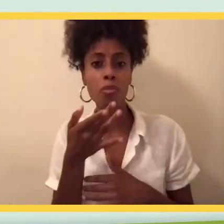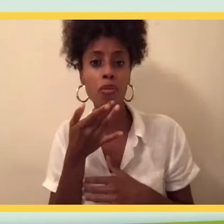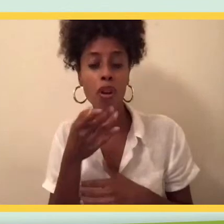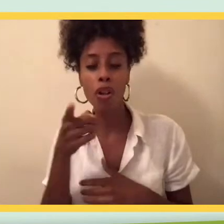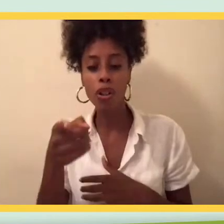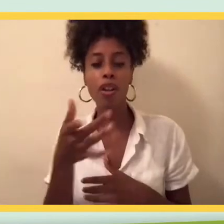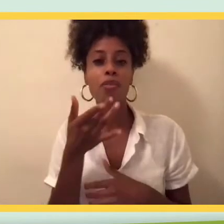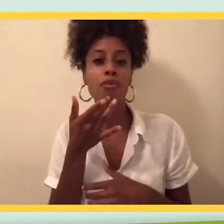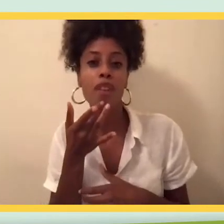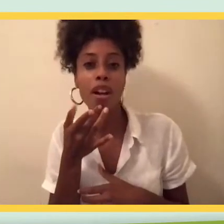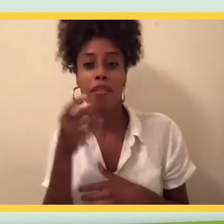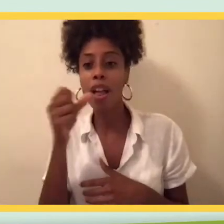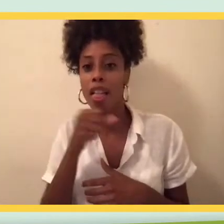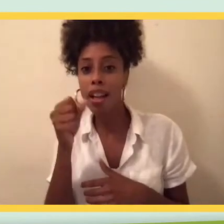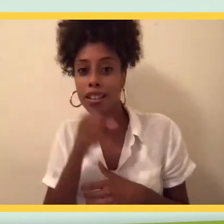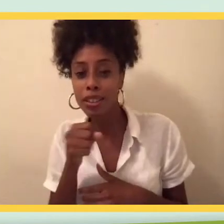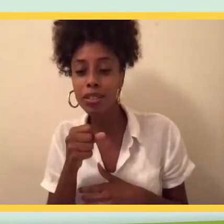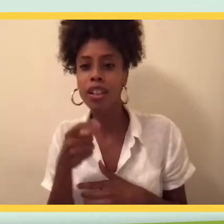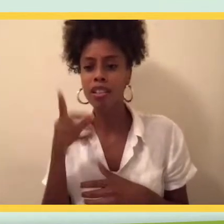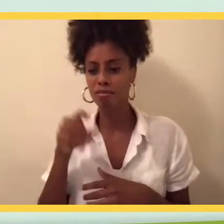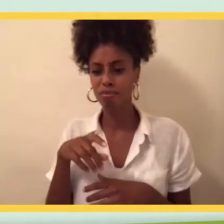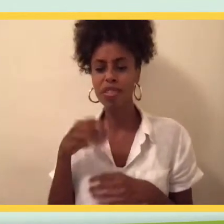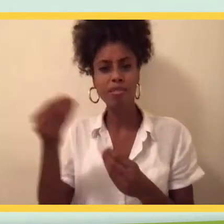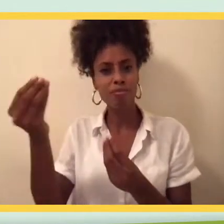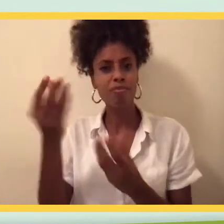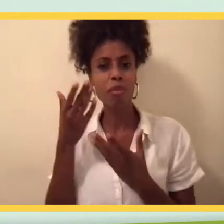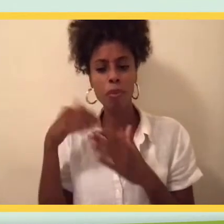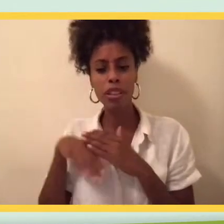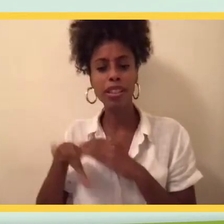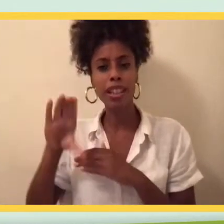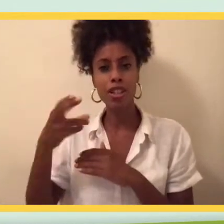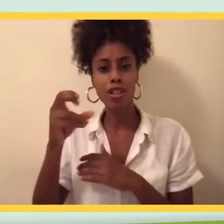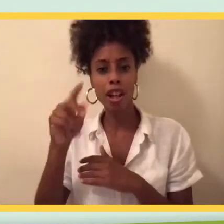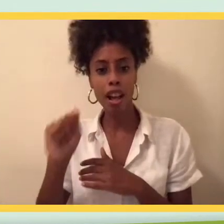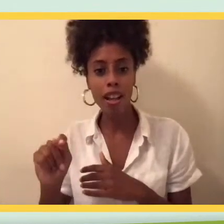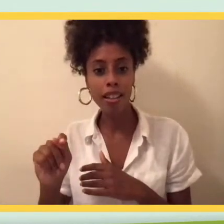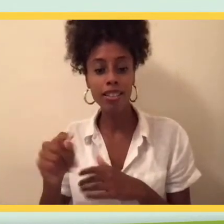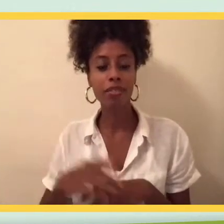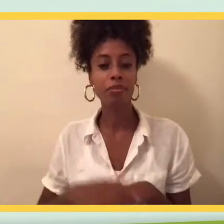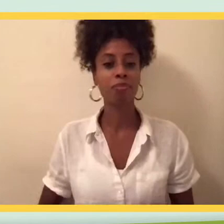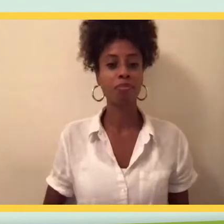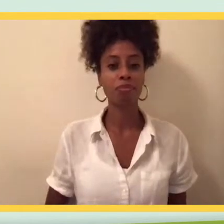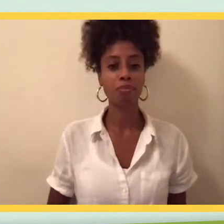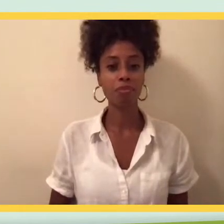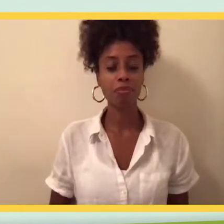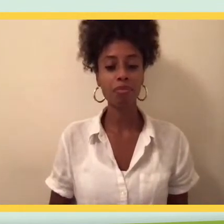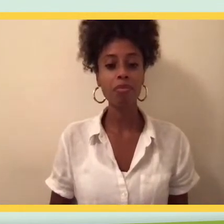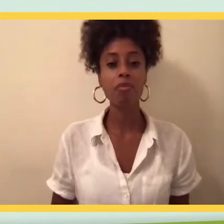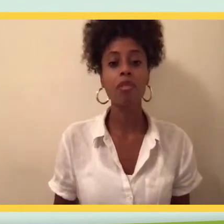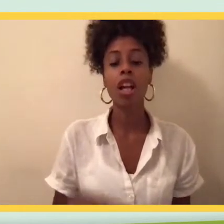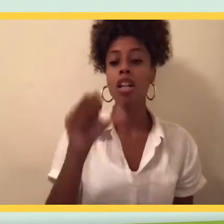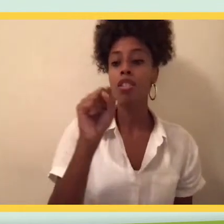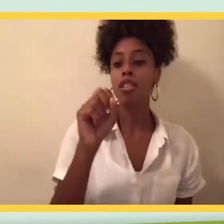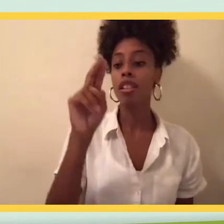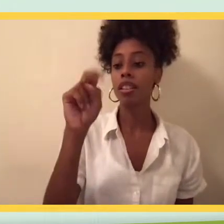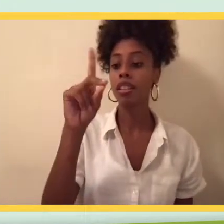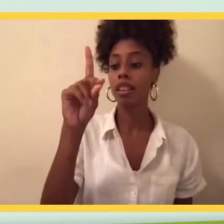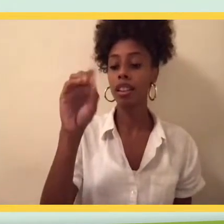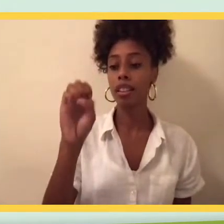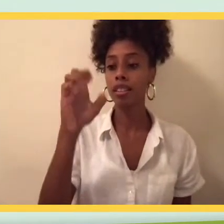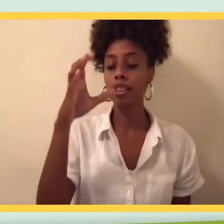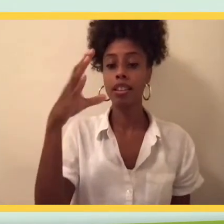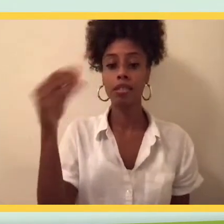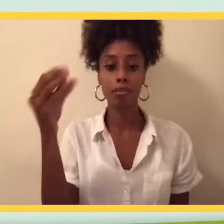like to hear what you're having on this Sundays Outside episode. Now, Sundays Outside is a partnership